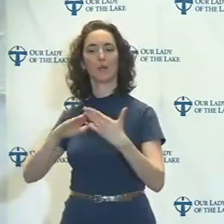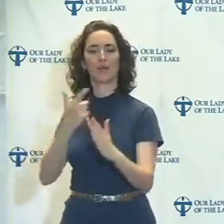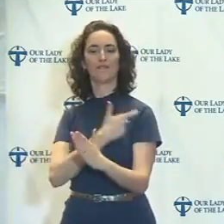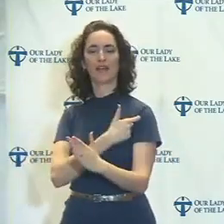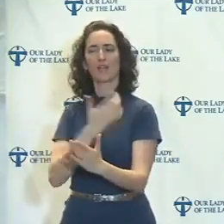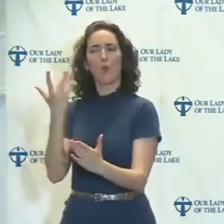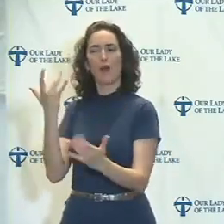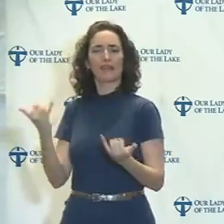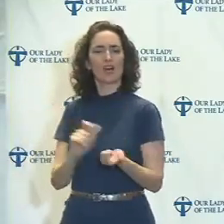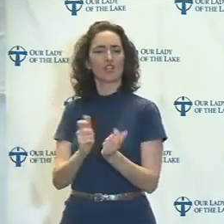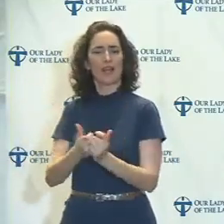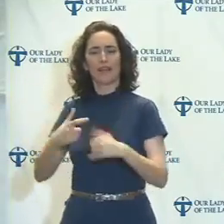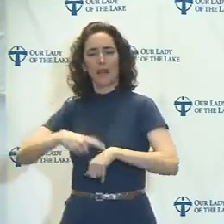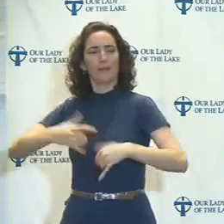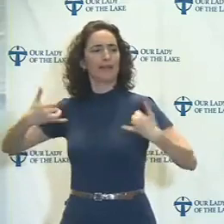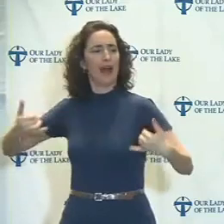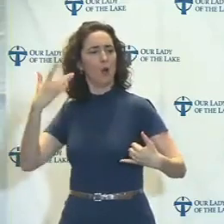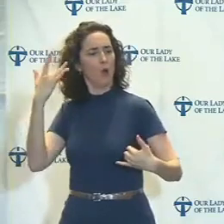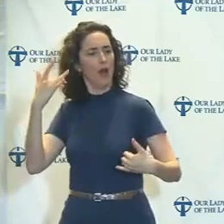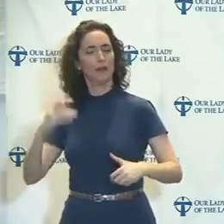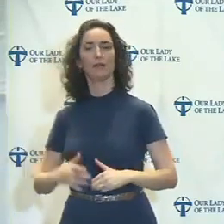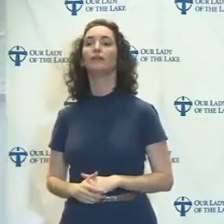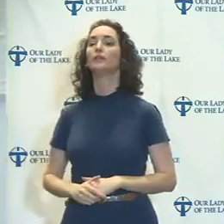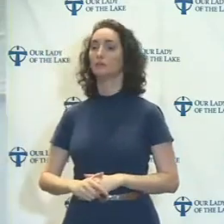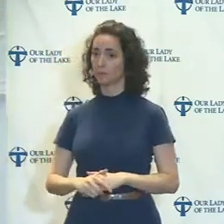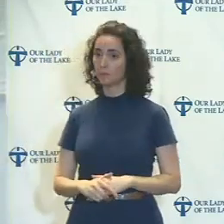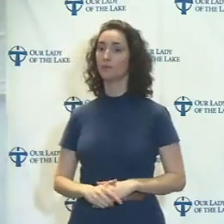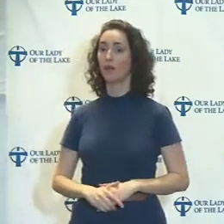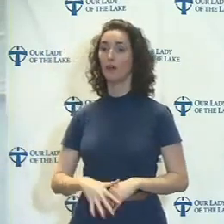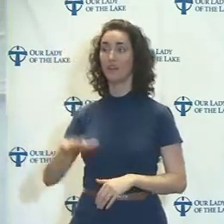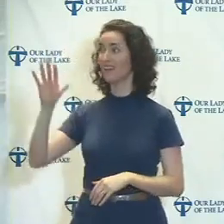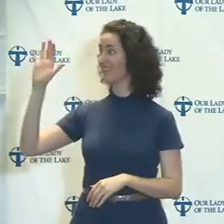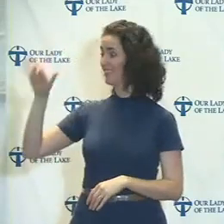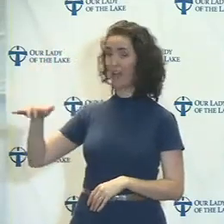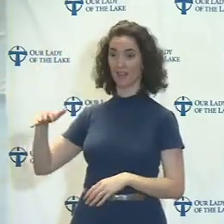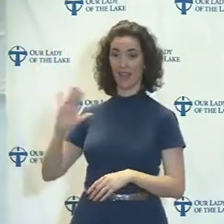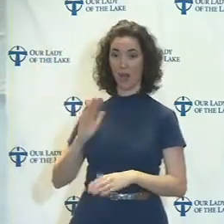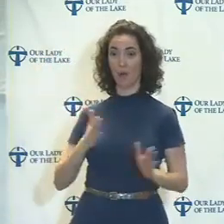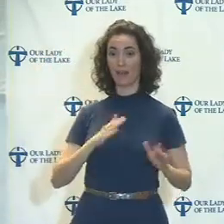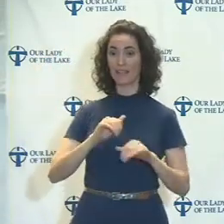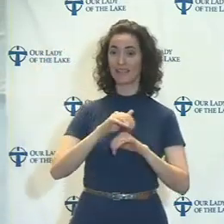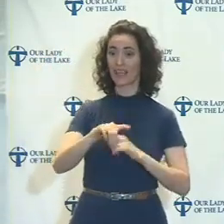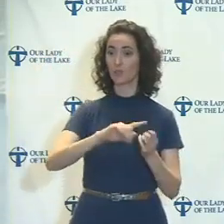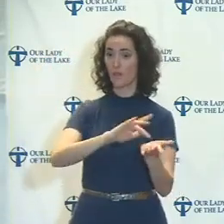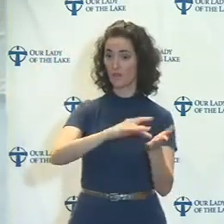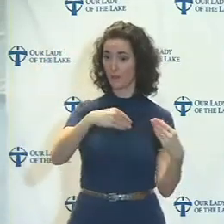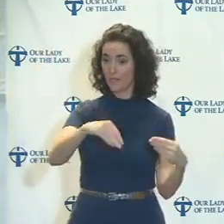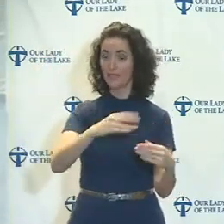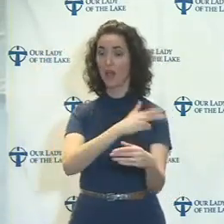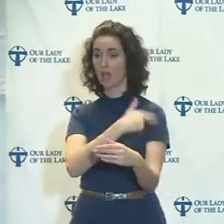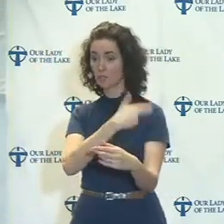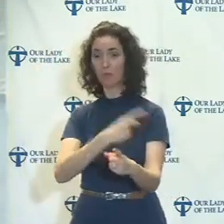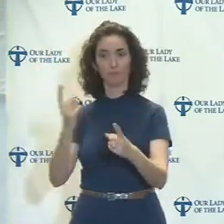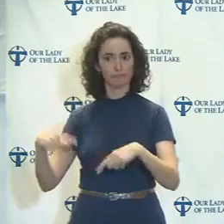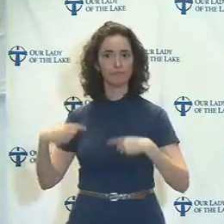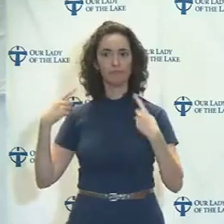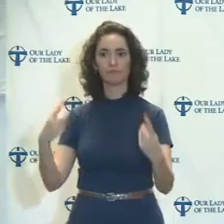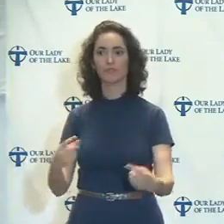direction? Well, we've been doing this since the beginning, sending vaccine to hospitals. And so you